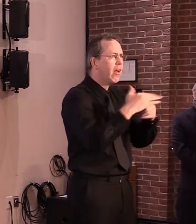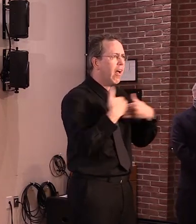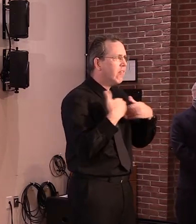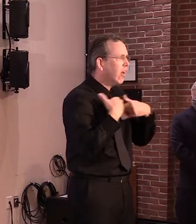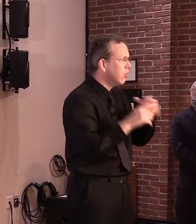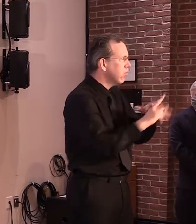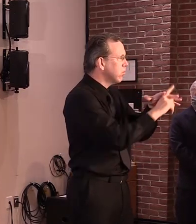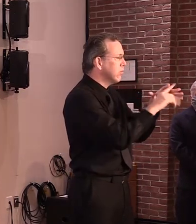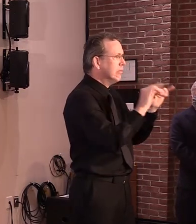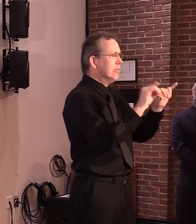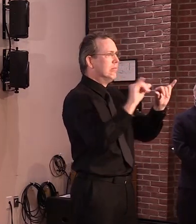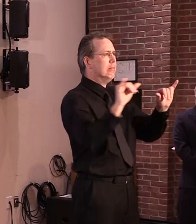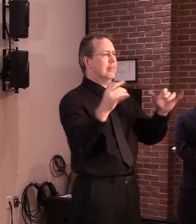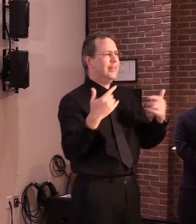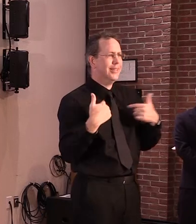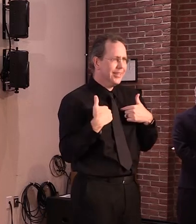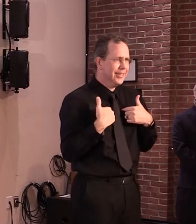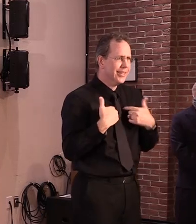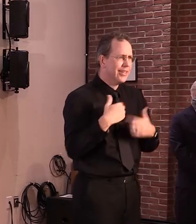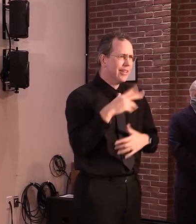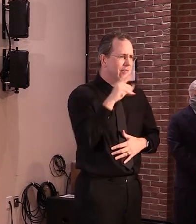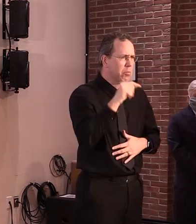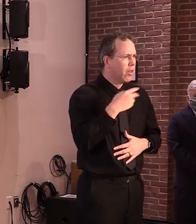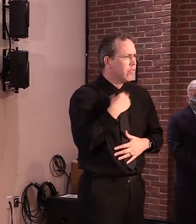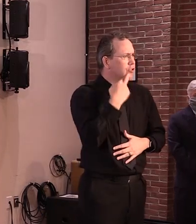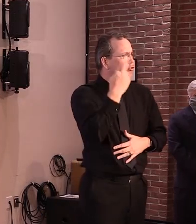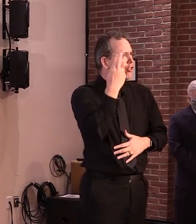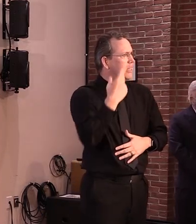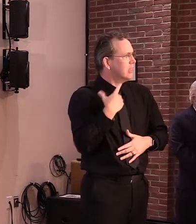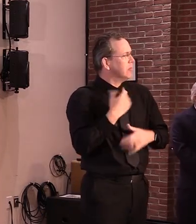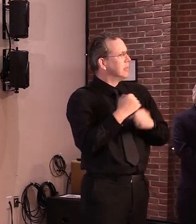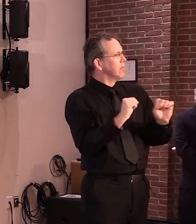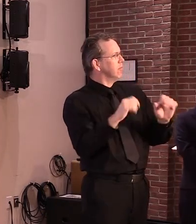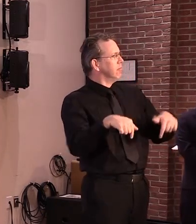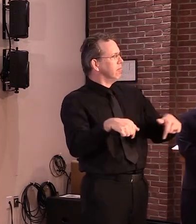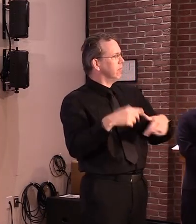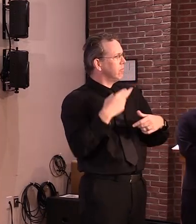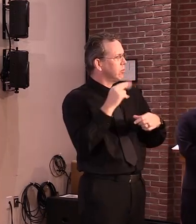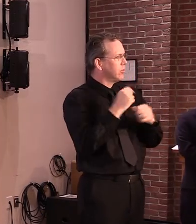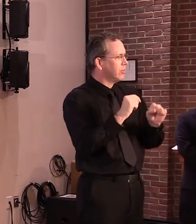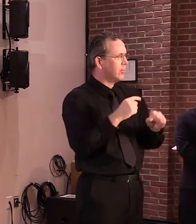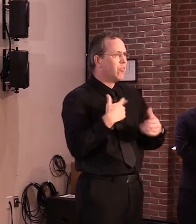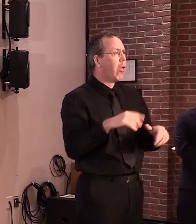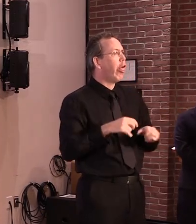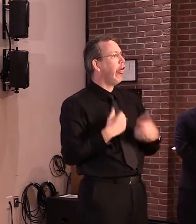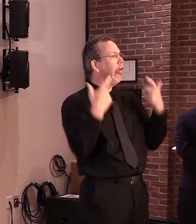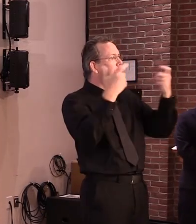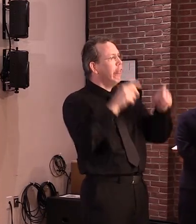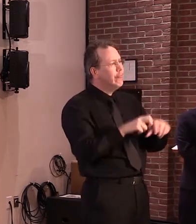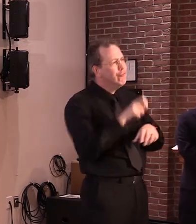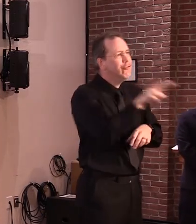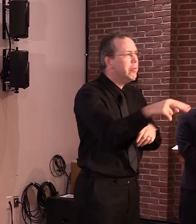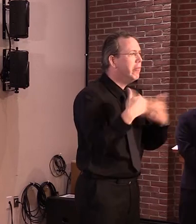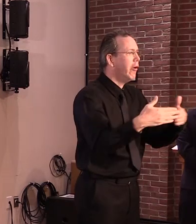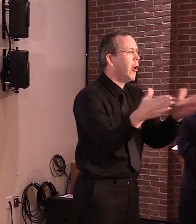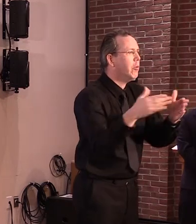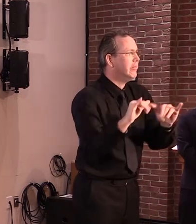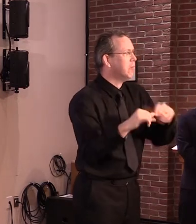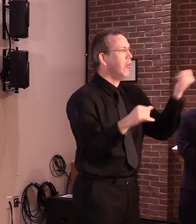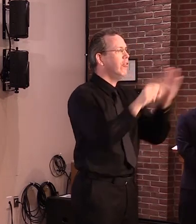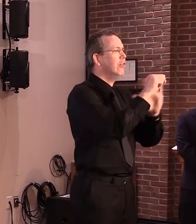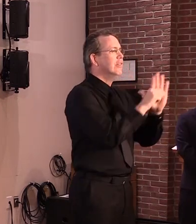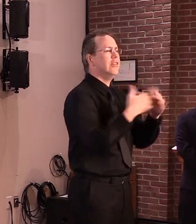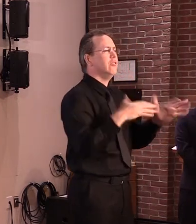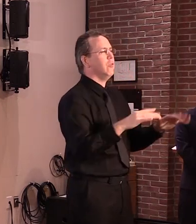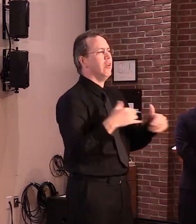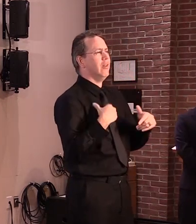position to reopen safely, and we haven't seen our numbers increase. Maybe not every state is in that same situation, so we have to watch that closely as well. So it's